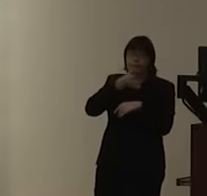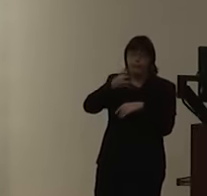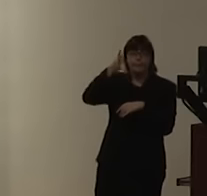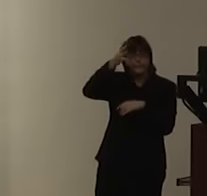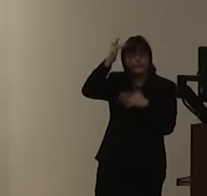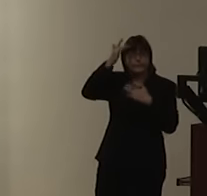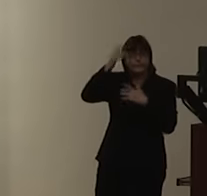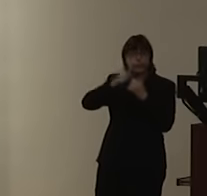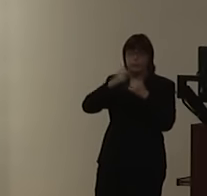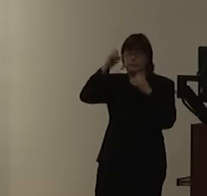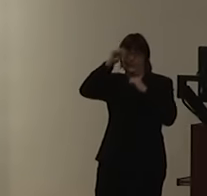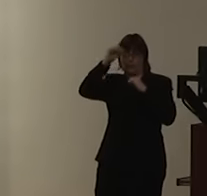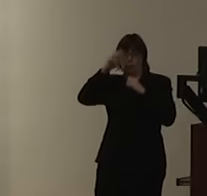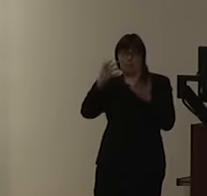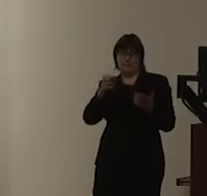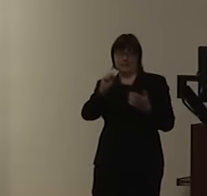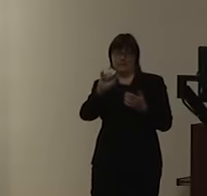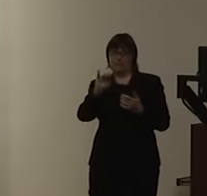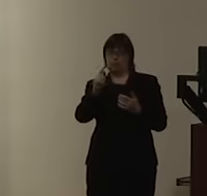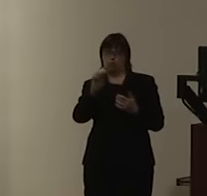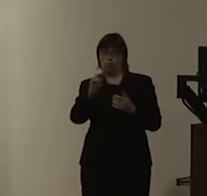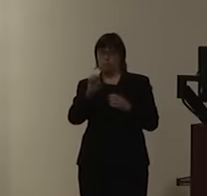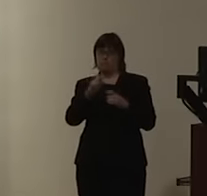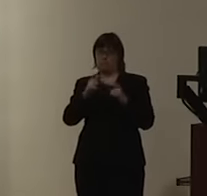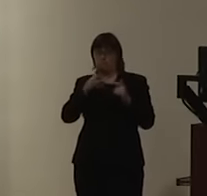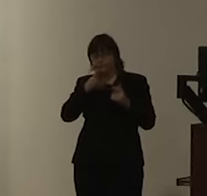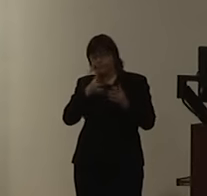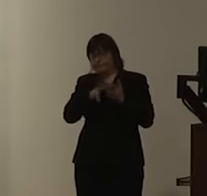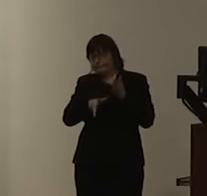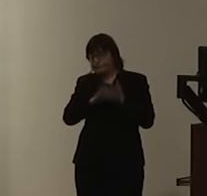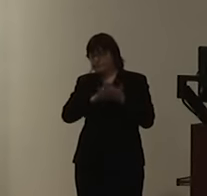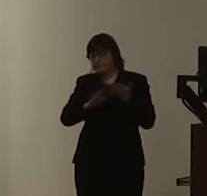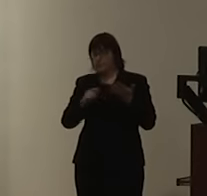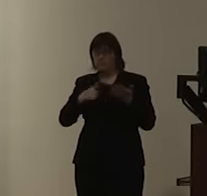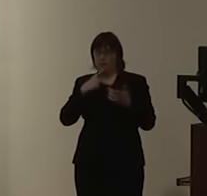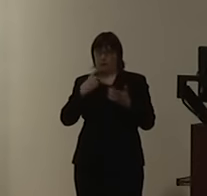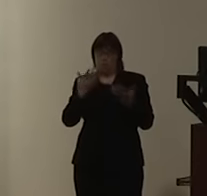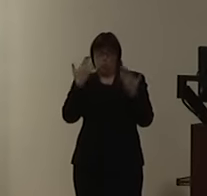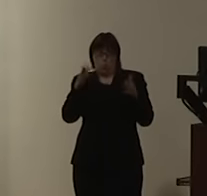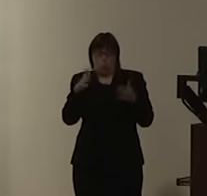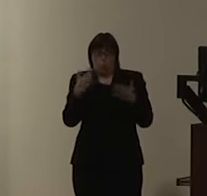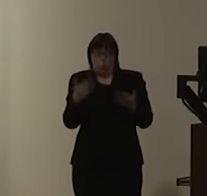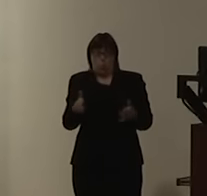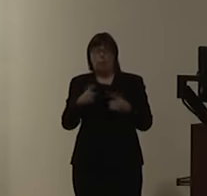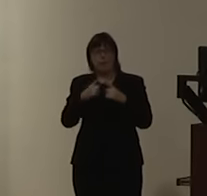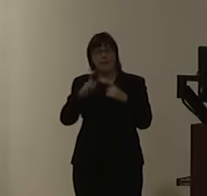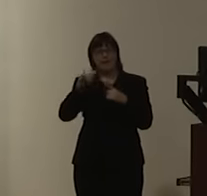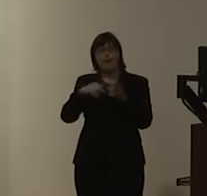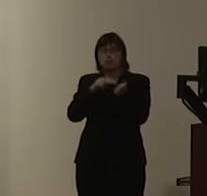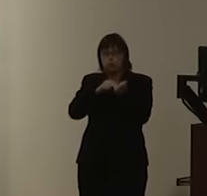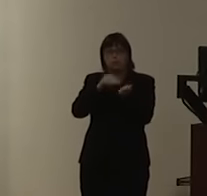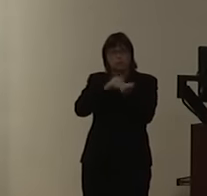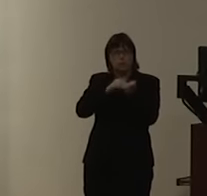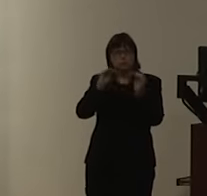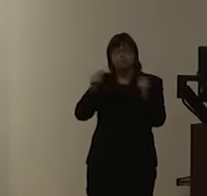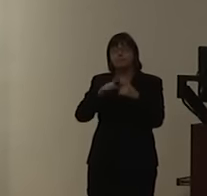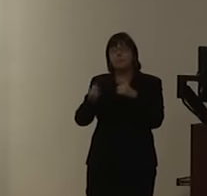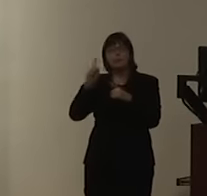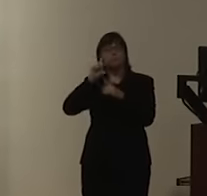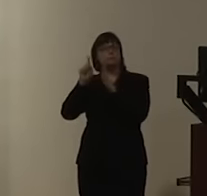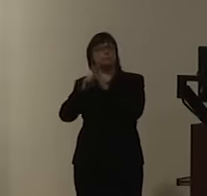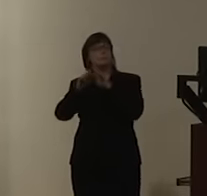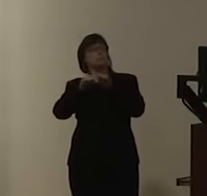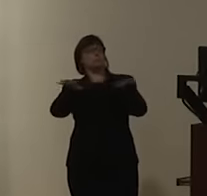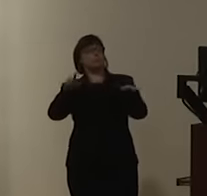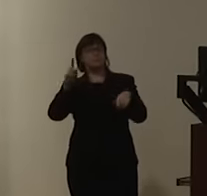the syndrome of nonspecific complaints, and it just takes out the nurses and doctors, and that's when you hear about it. It's not when it